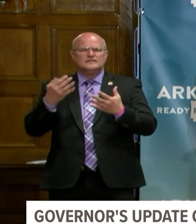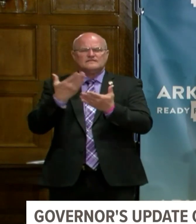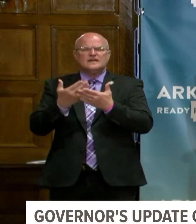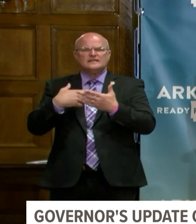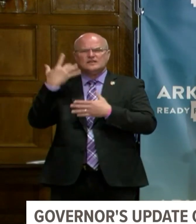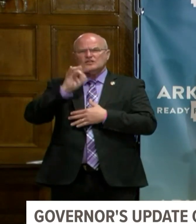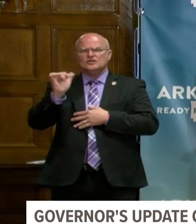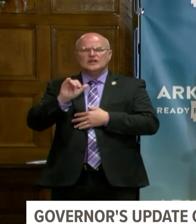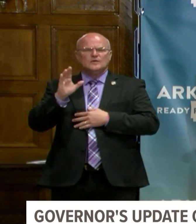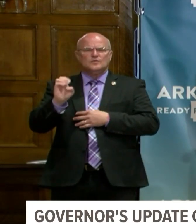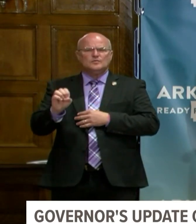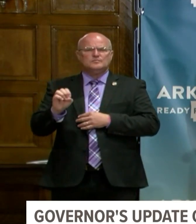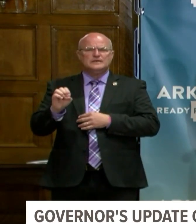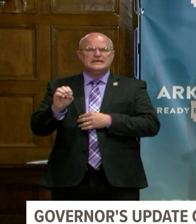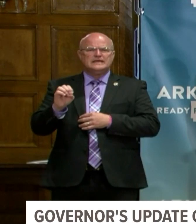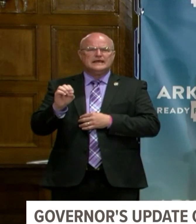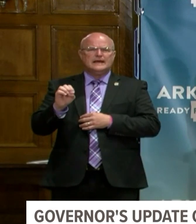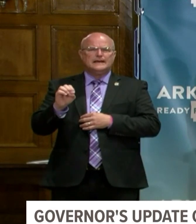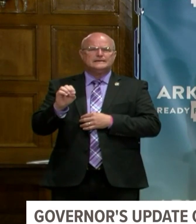looks like this would be